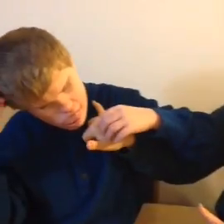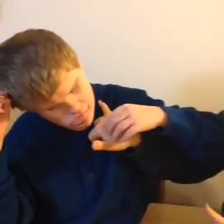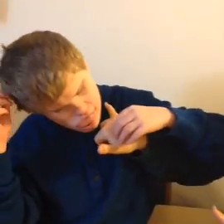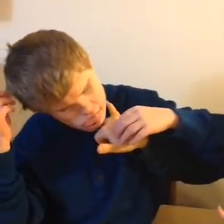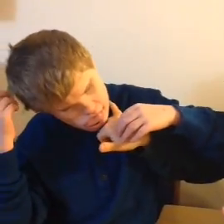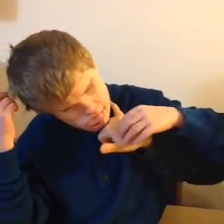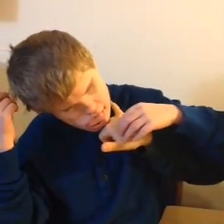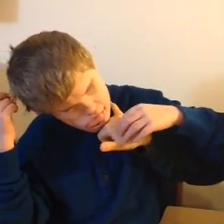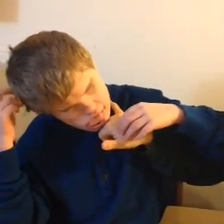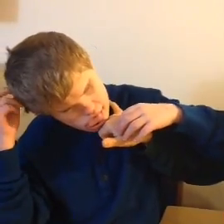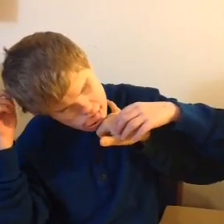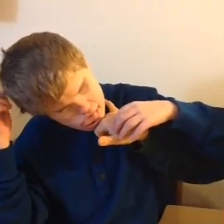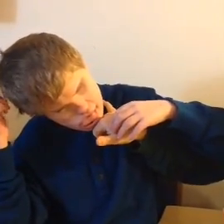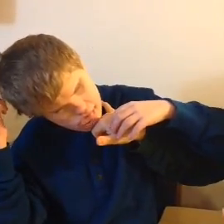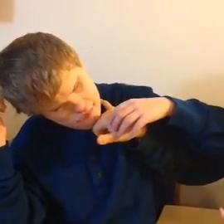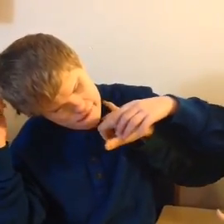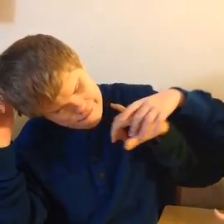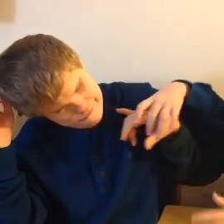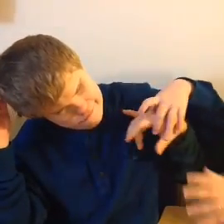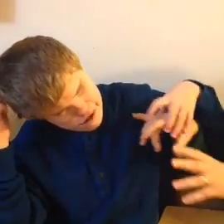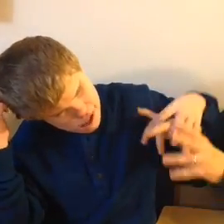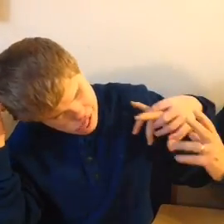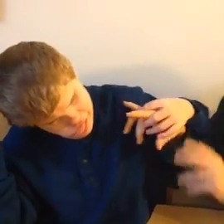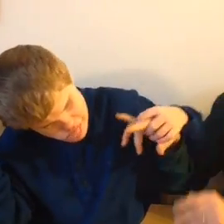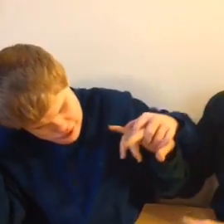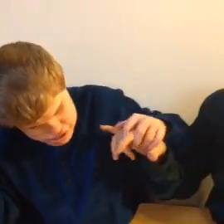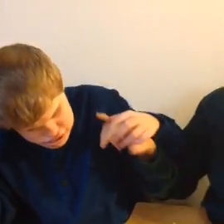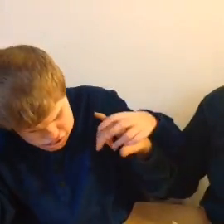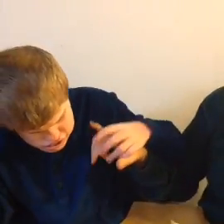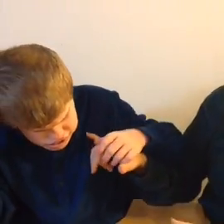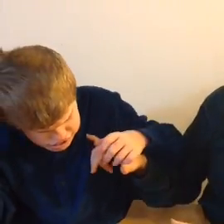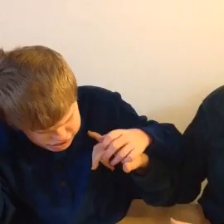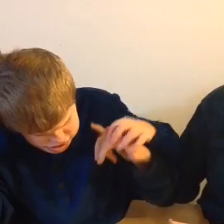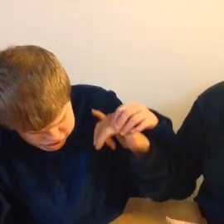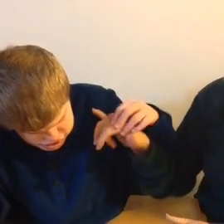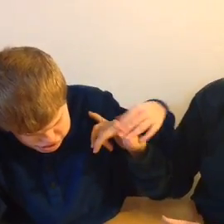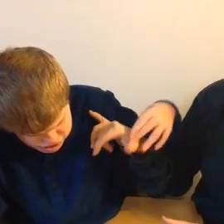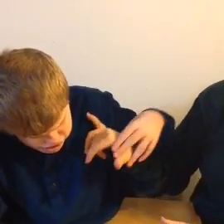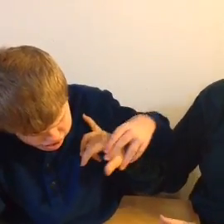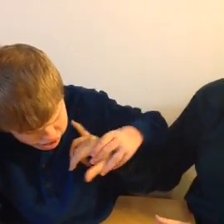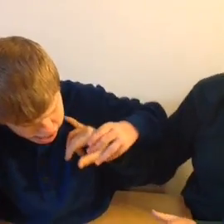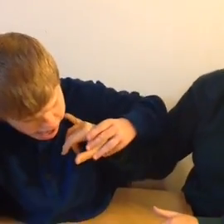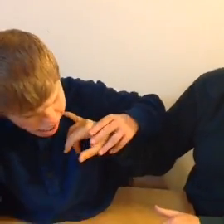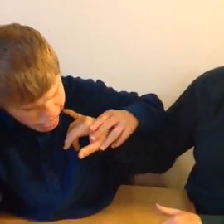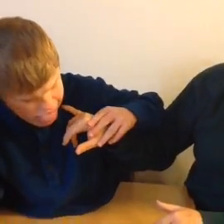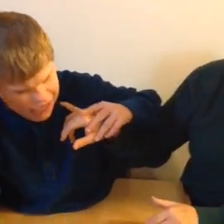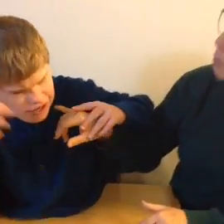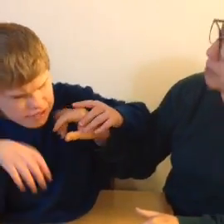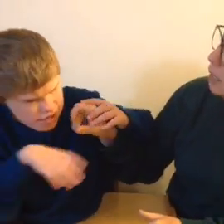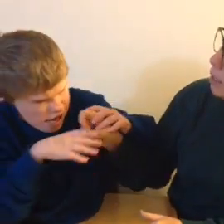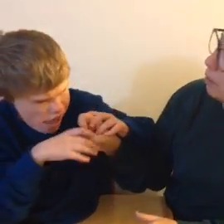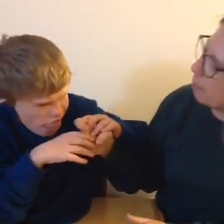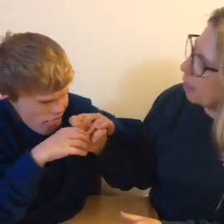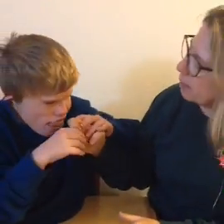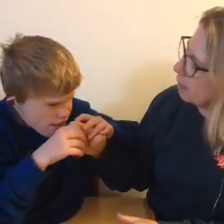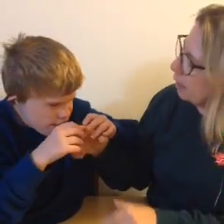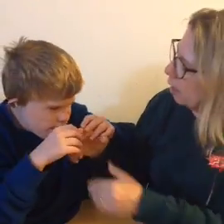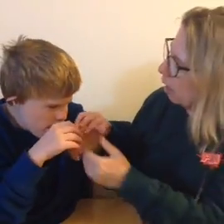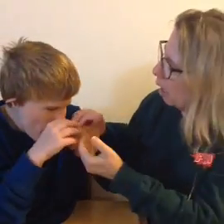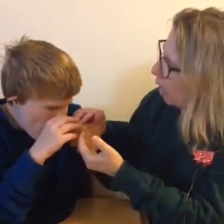up to Max so he can feel it. You know, not a good time to, you know, stress him out with having to follow our hand shapes. And then we'll say, Maxie,